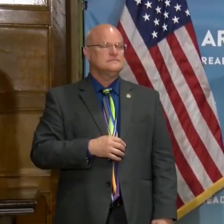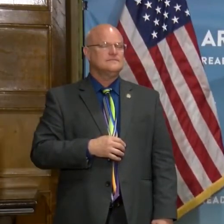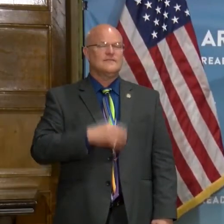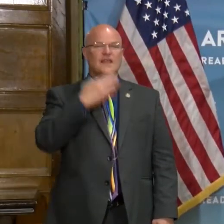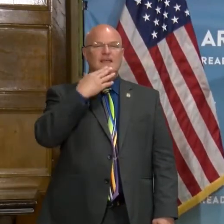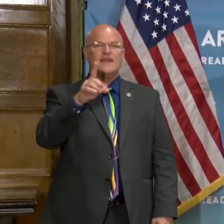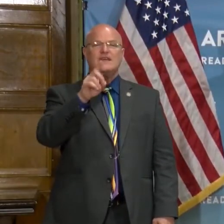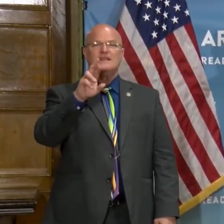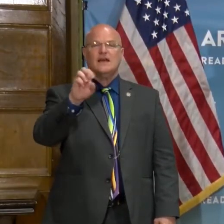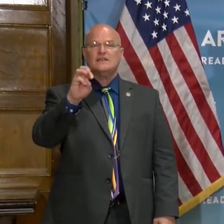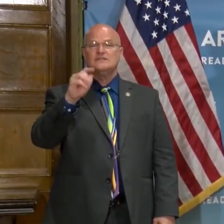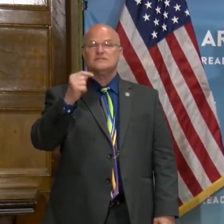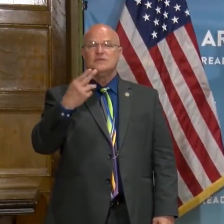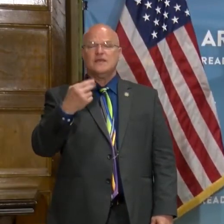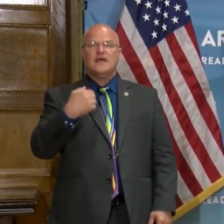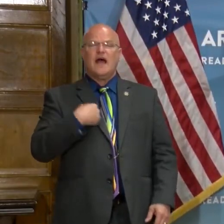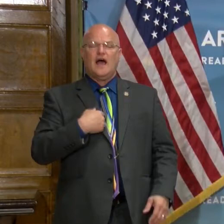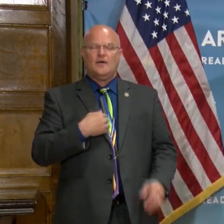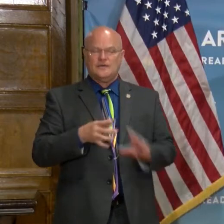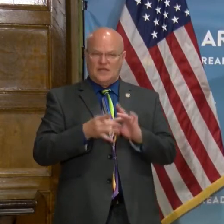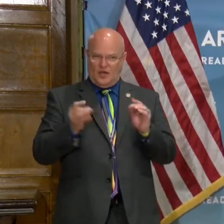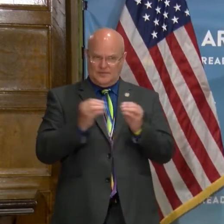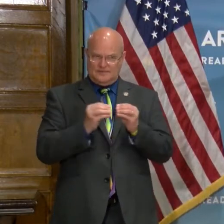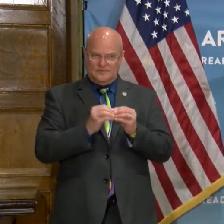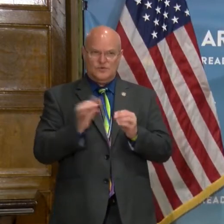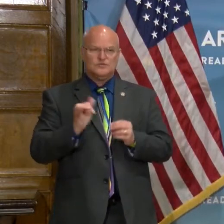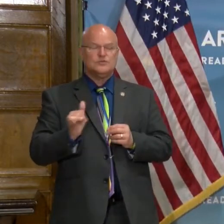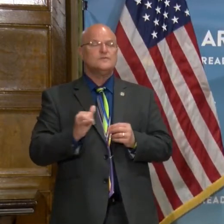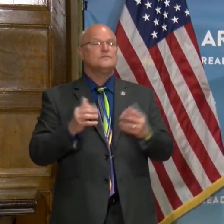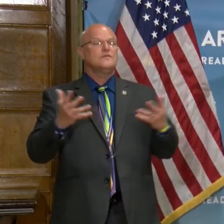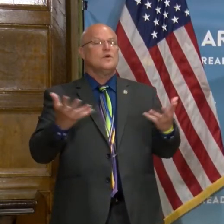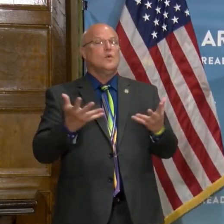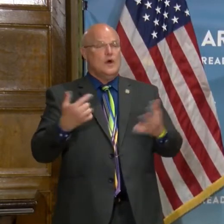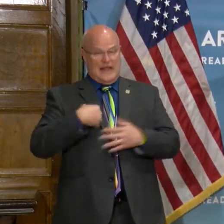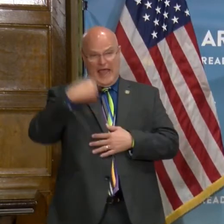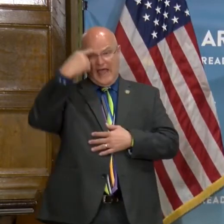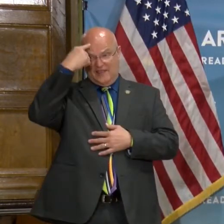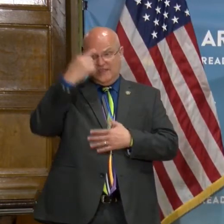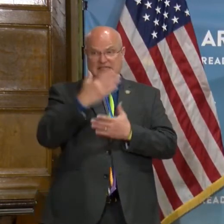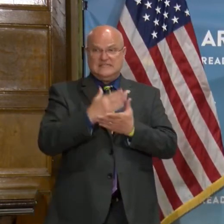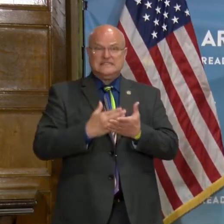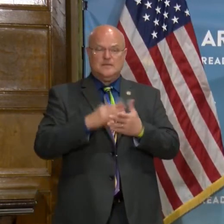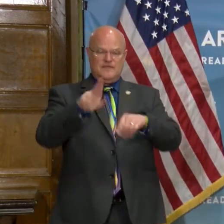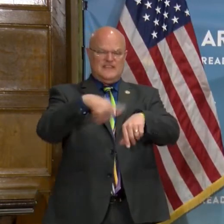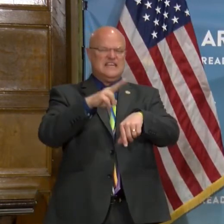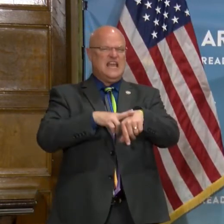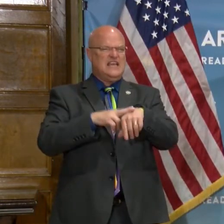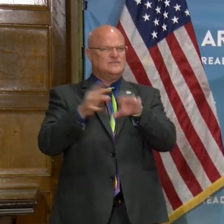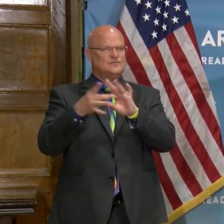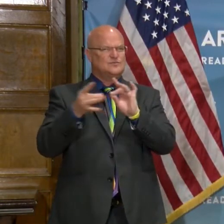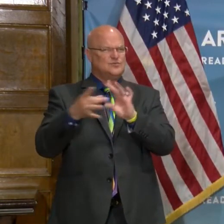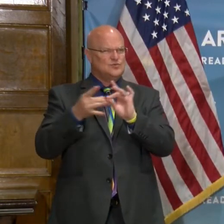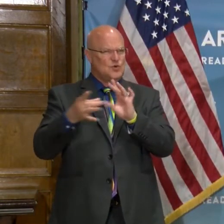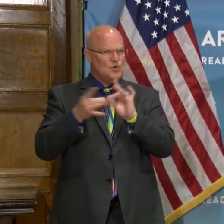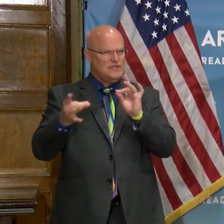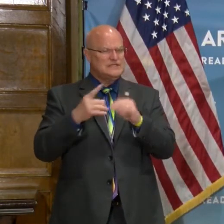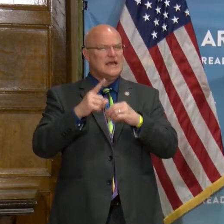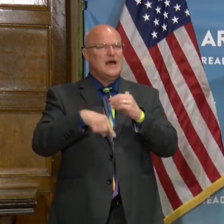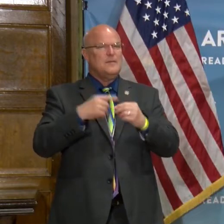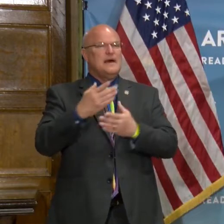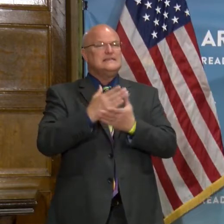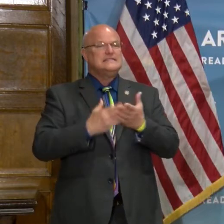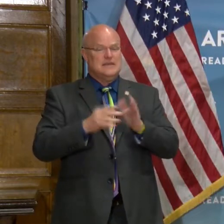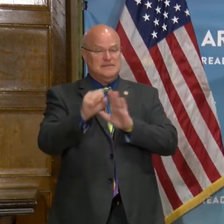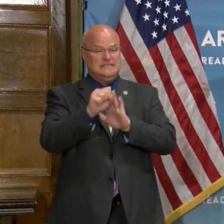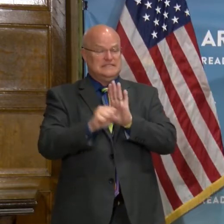Thank you, Dr. Smith. And just to elaborate, what I think some of the national stories are about some